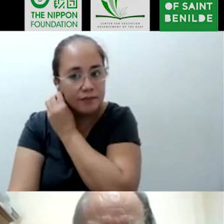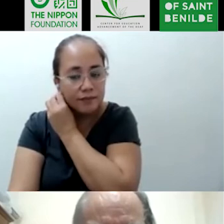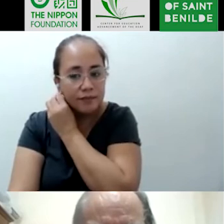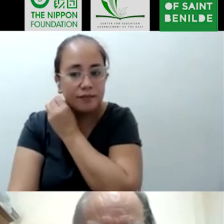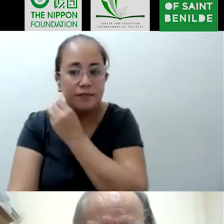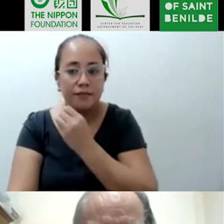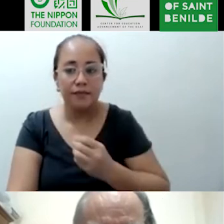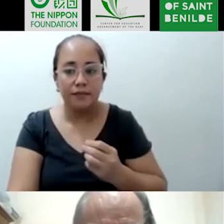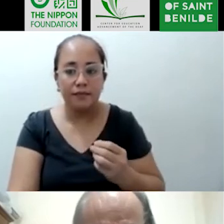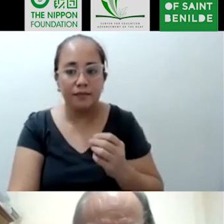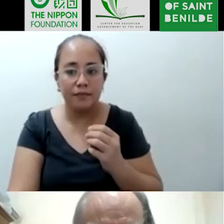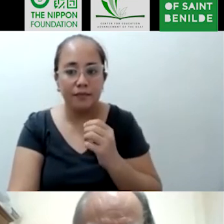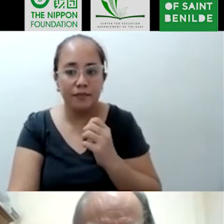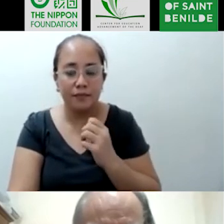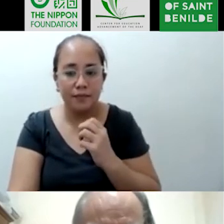Okay.